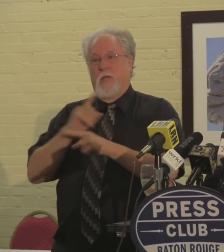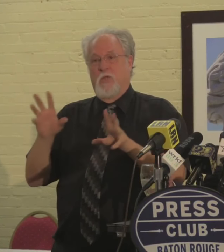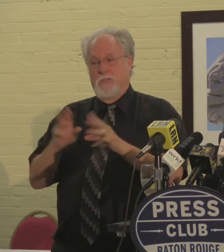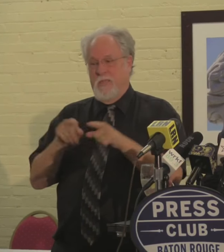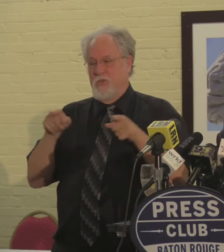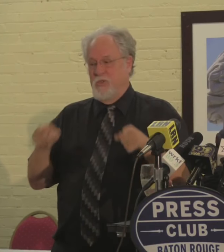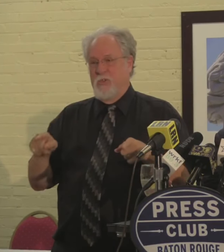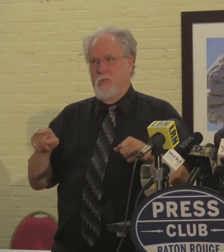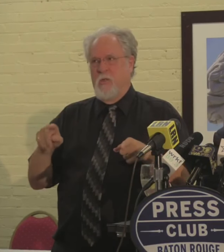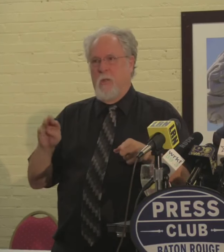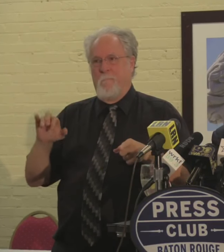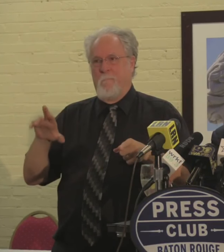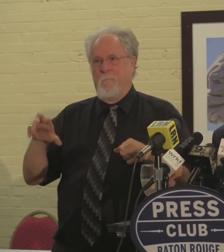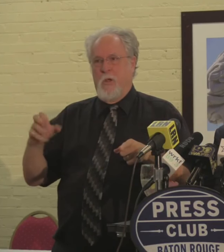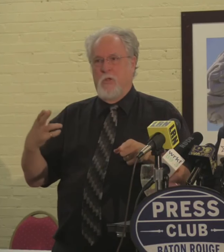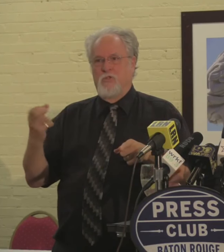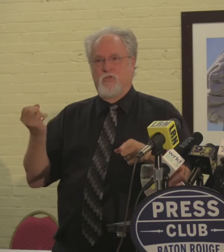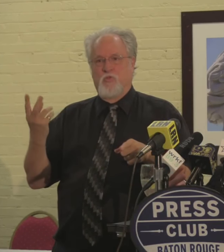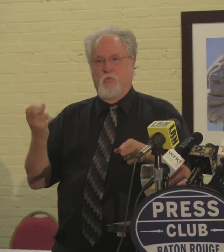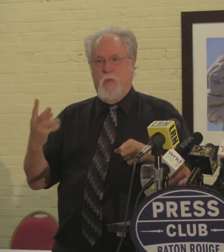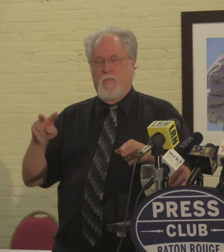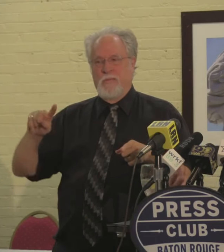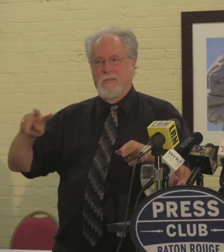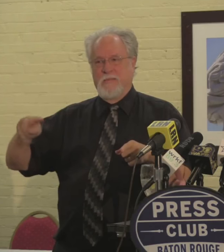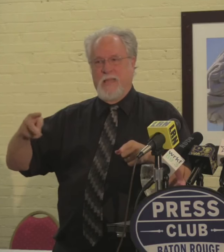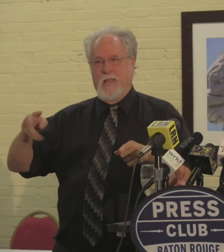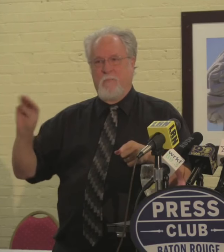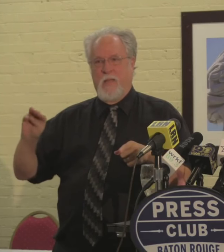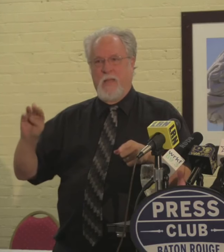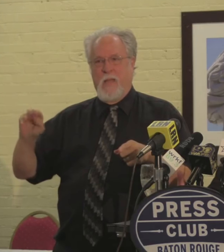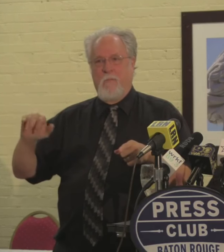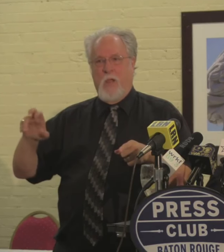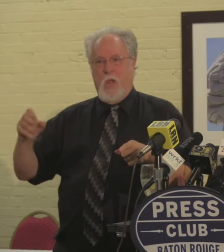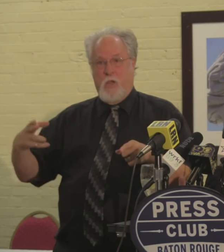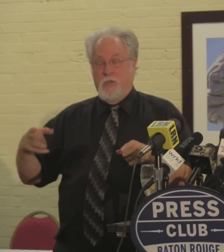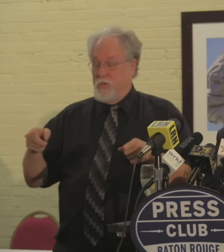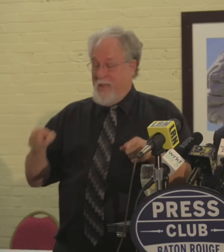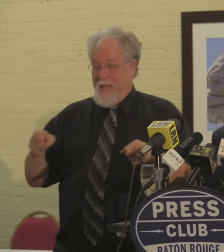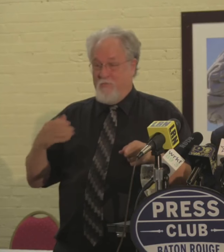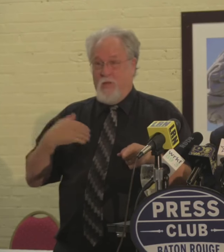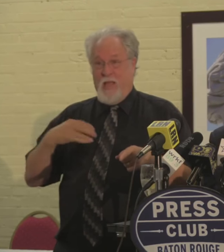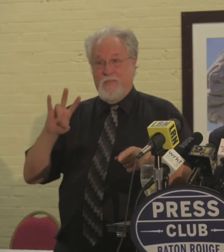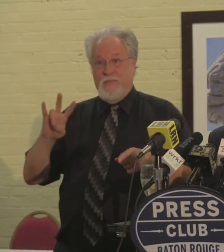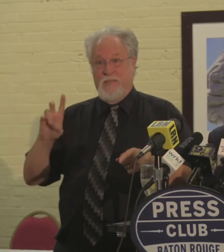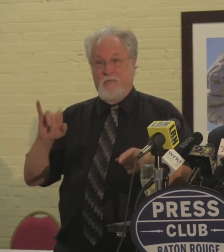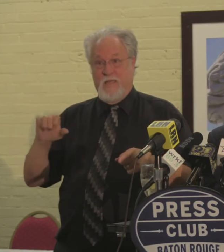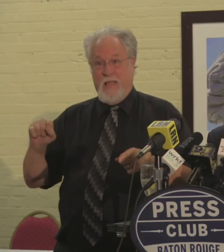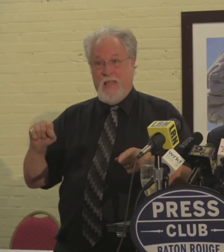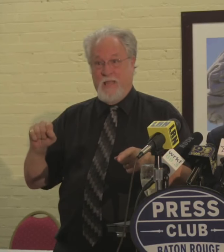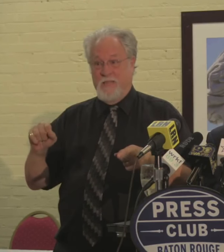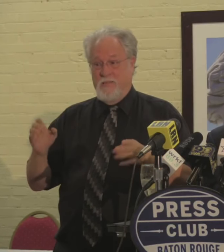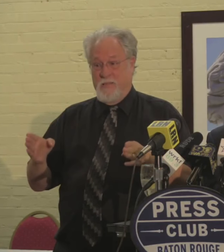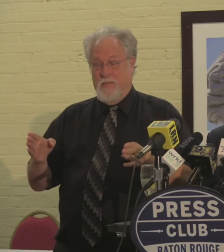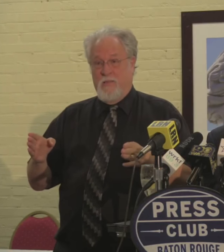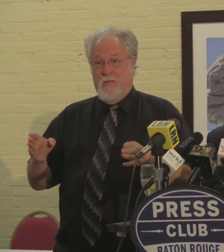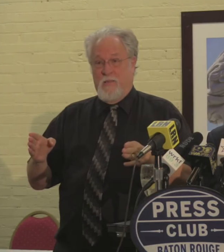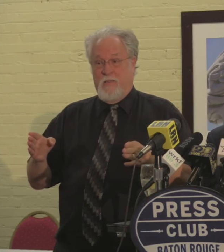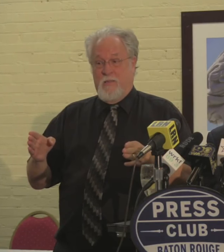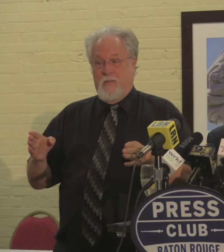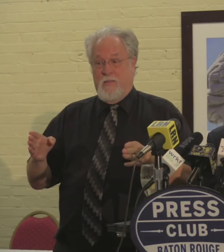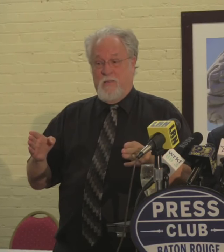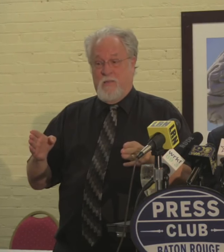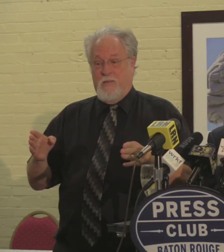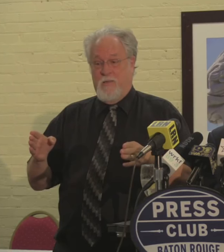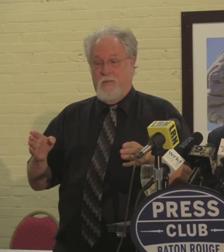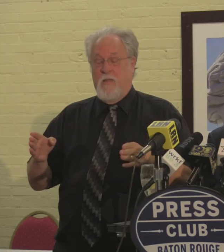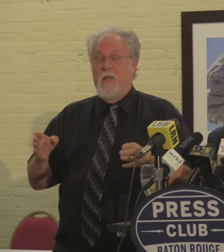which is the 12th of March, the second Monday in March. And you have to have 7 days between the